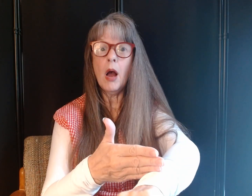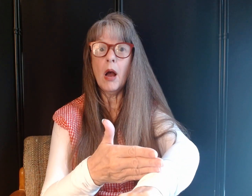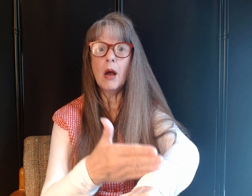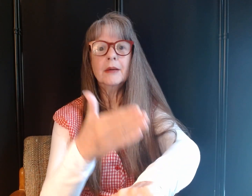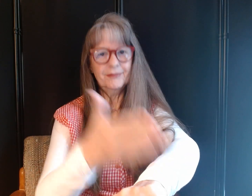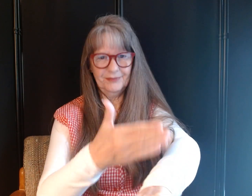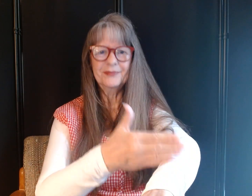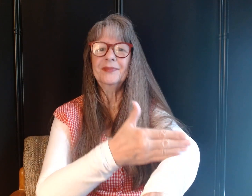ah,